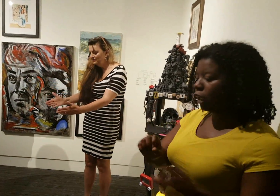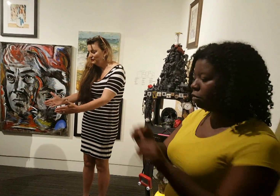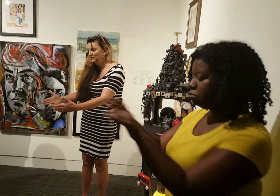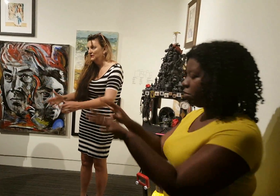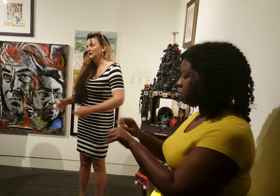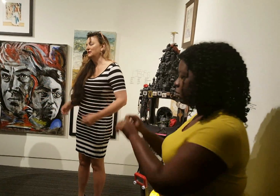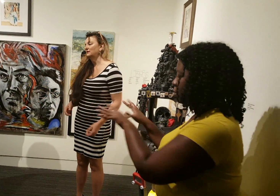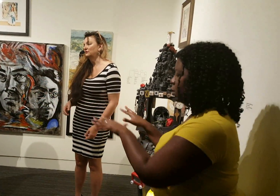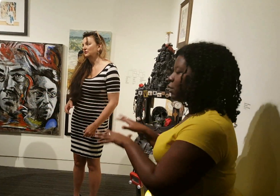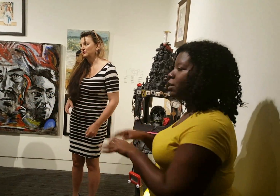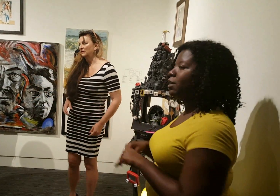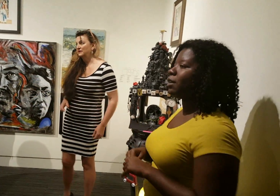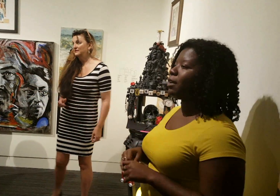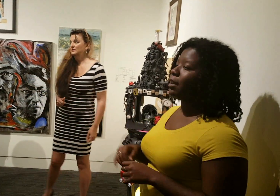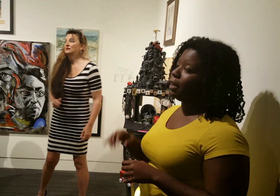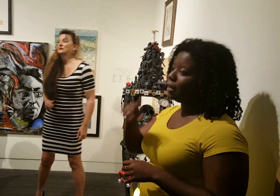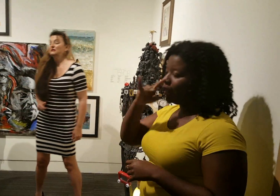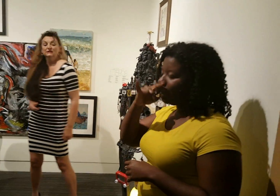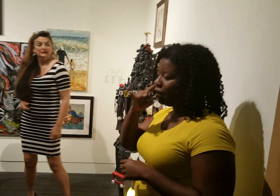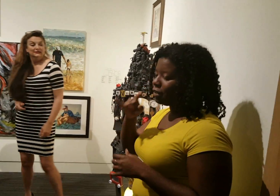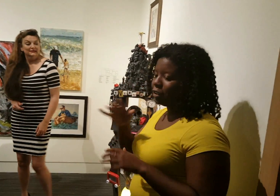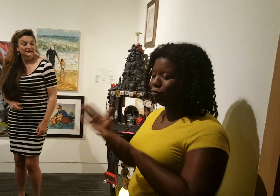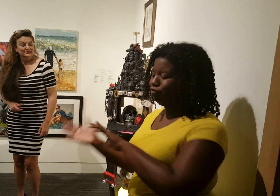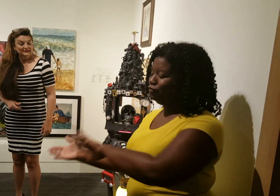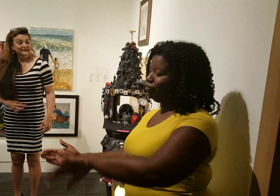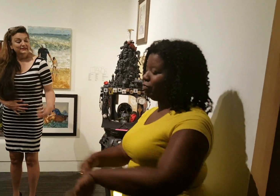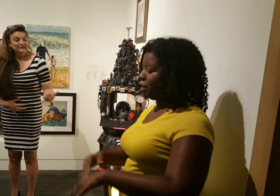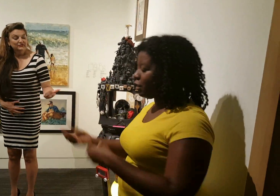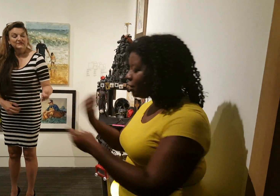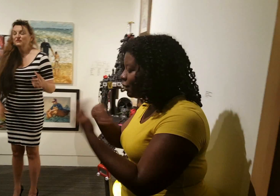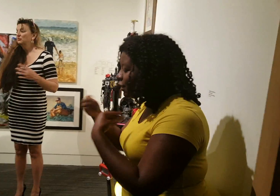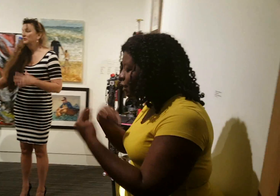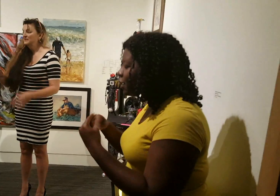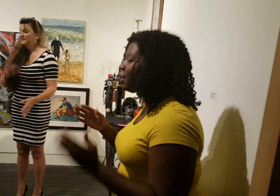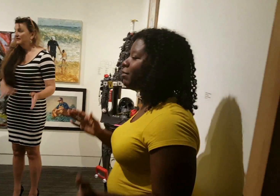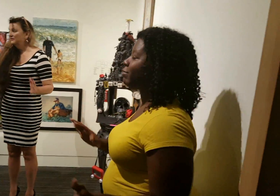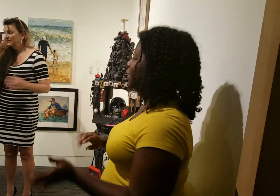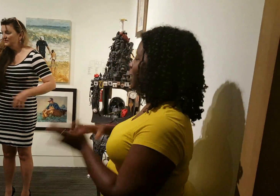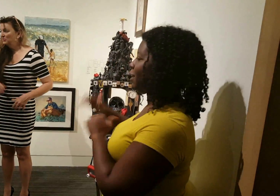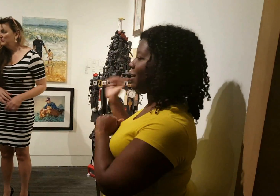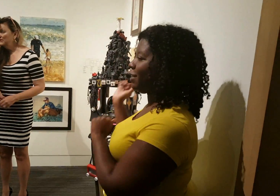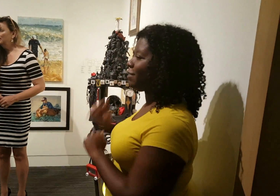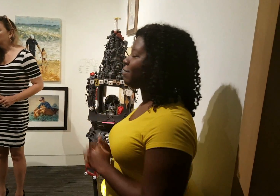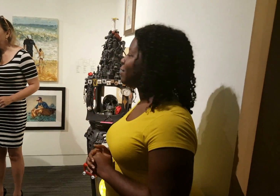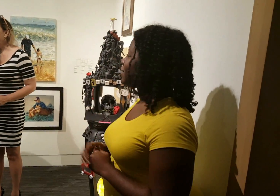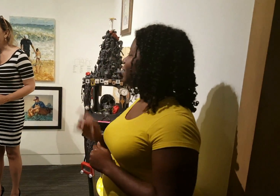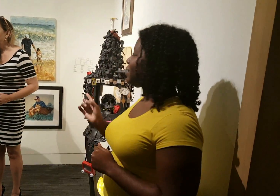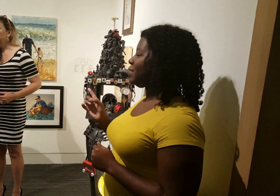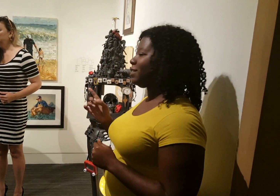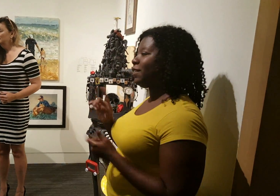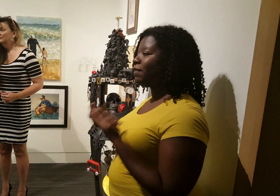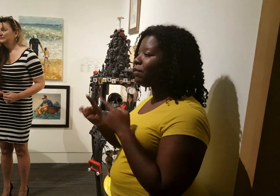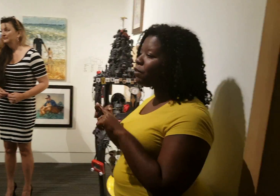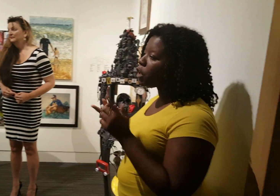enough room to eat and roll their eyes. And then I have friends who bring me stuff, the kids bring me things, and